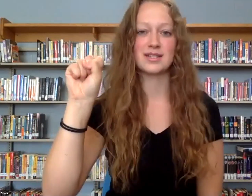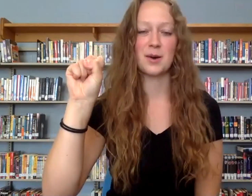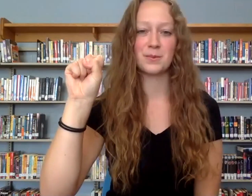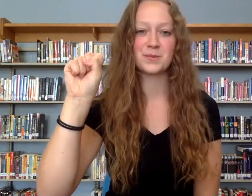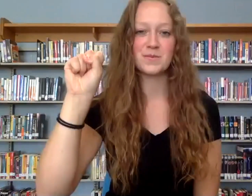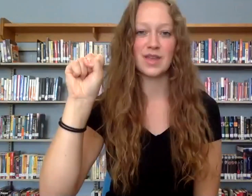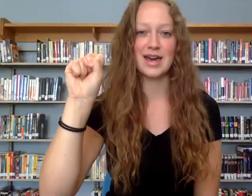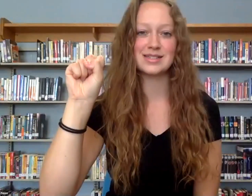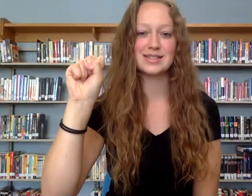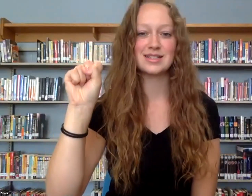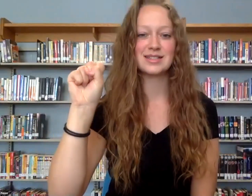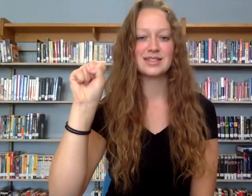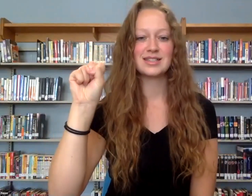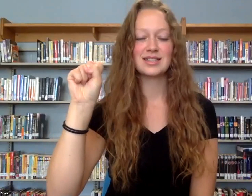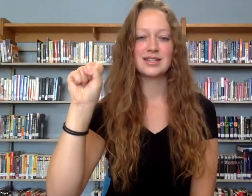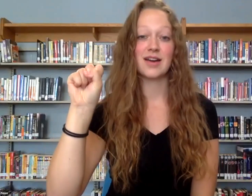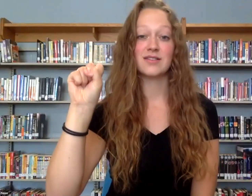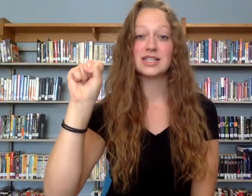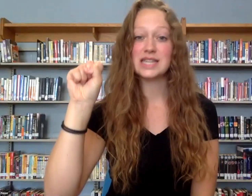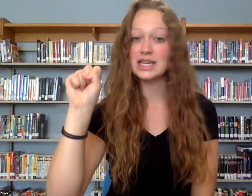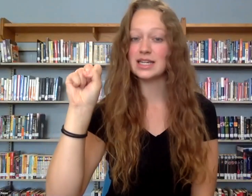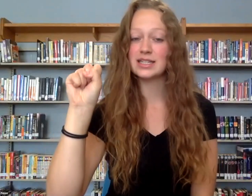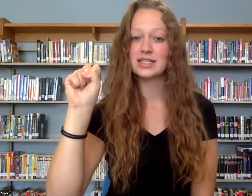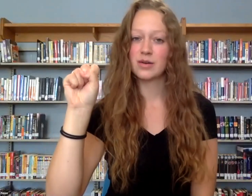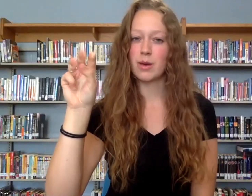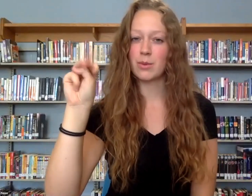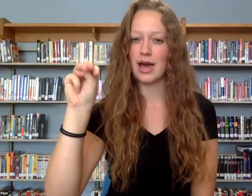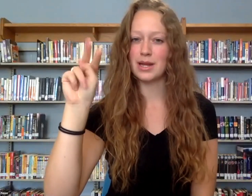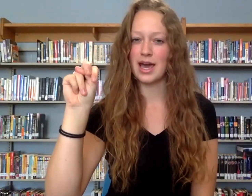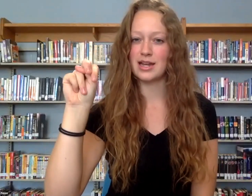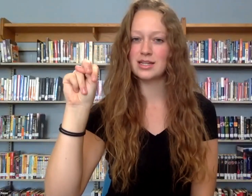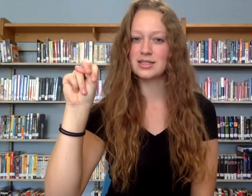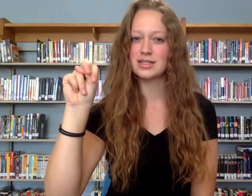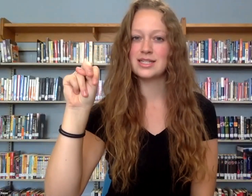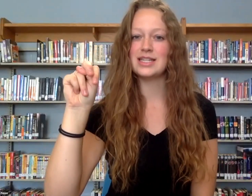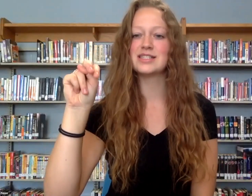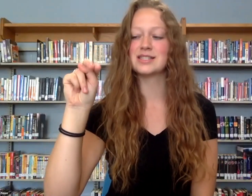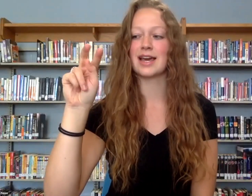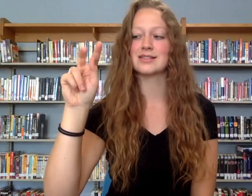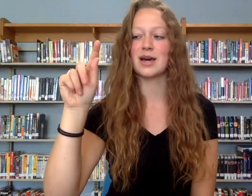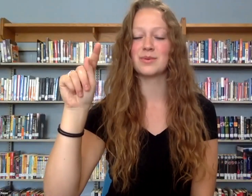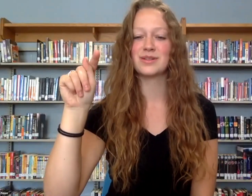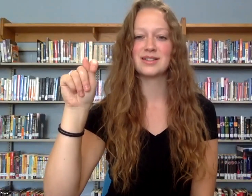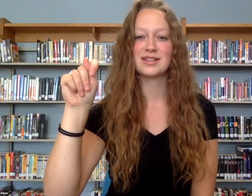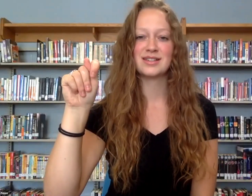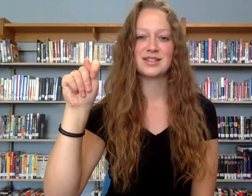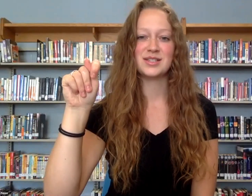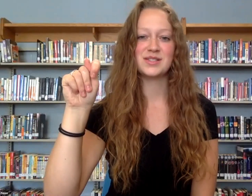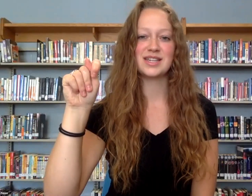top. S. Now T. Remember M and N? T is just the next step. You stick it